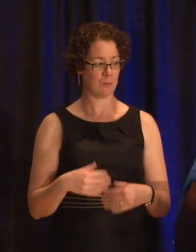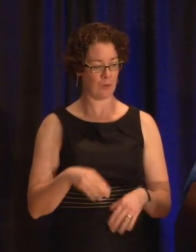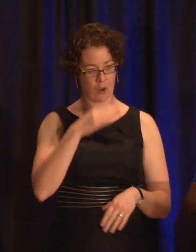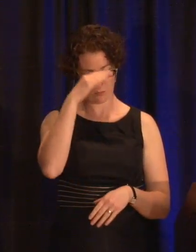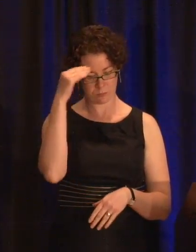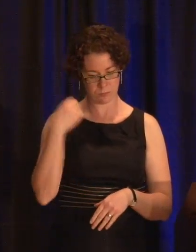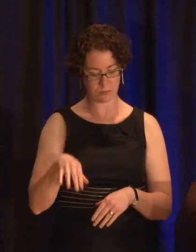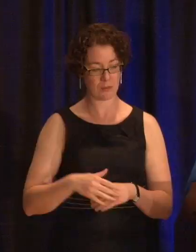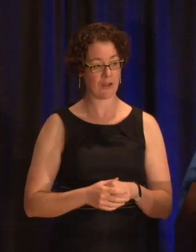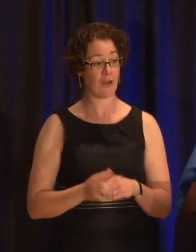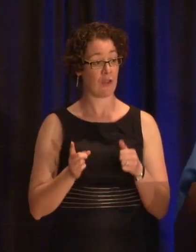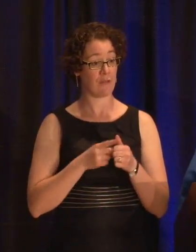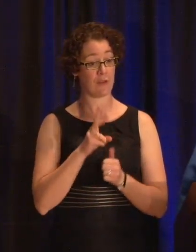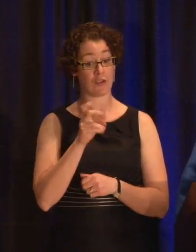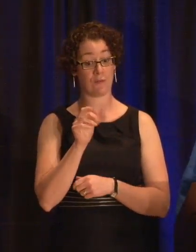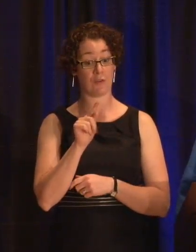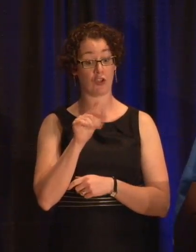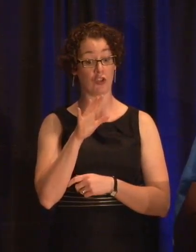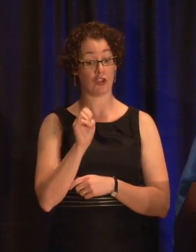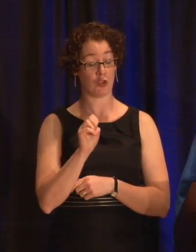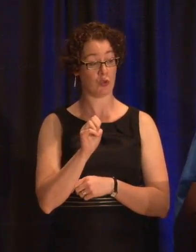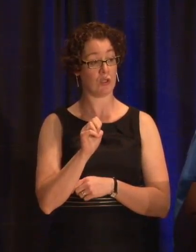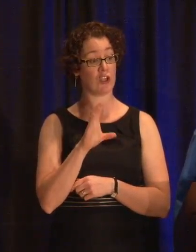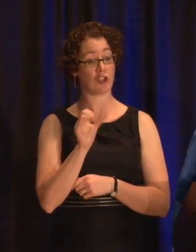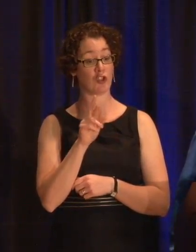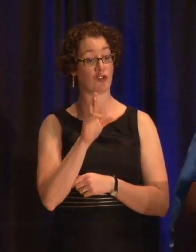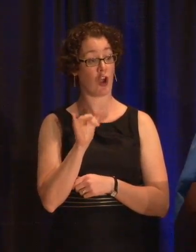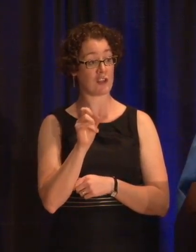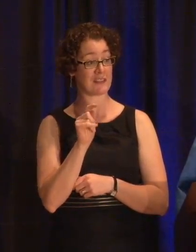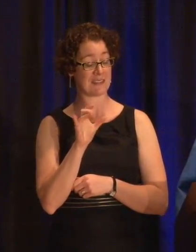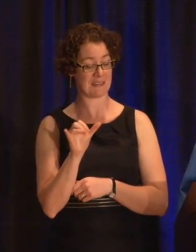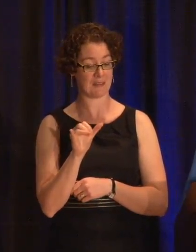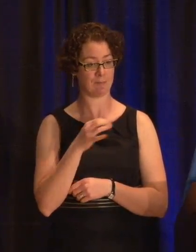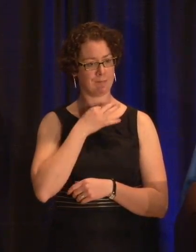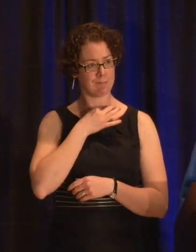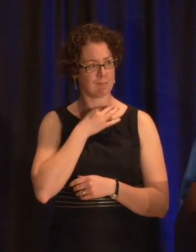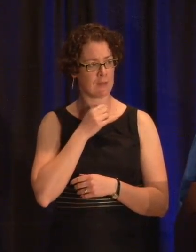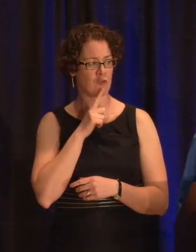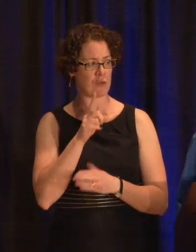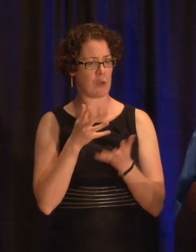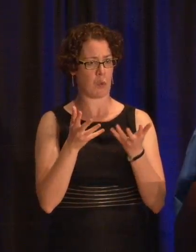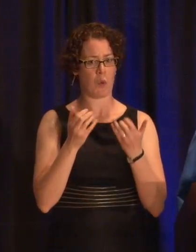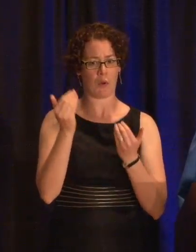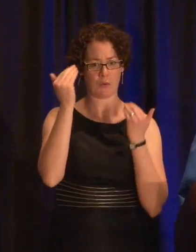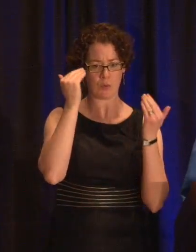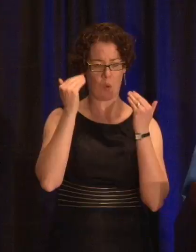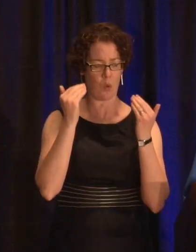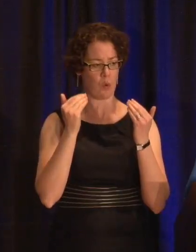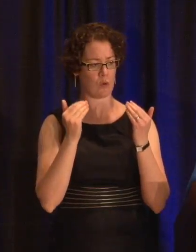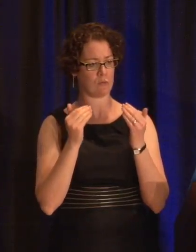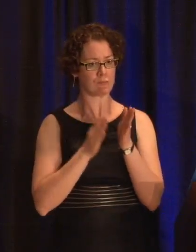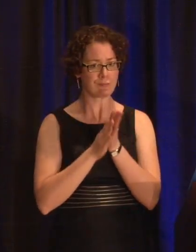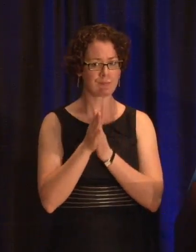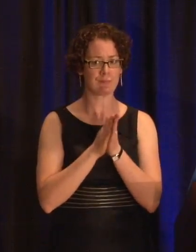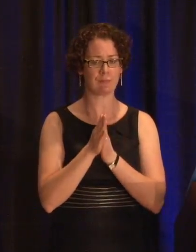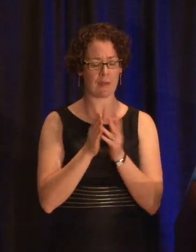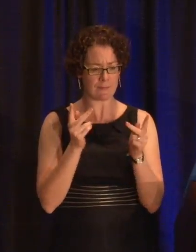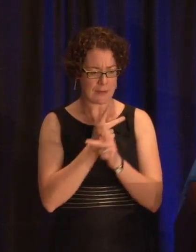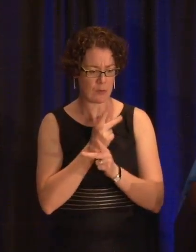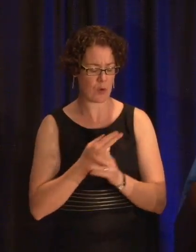The first virtue is curiosity. A burning itch to know is higher than a solemn vow to pursue